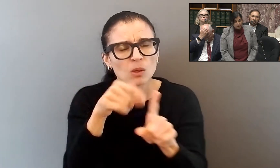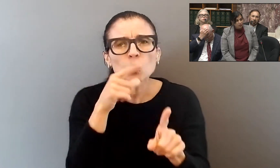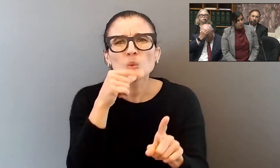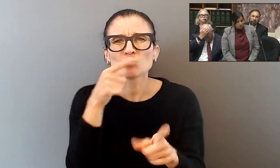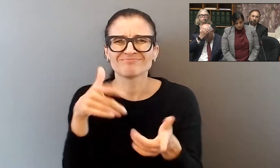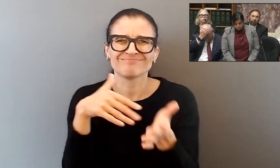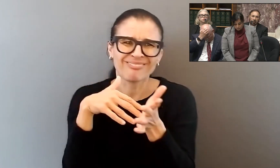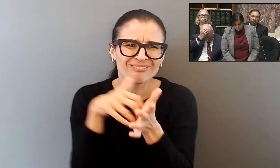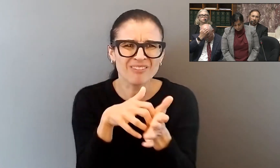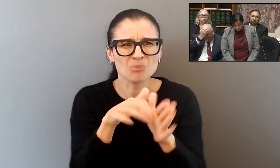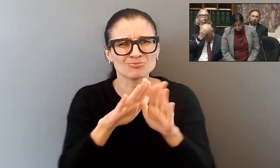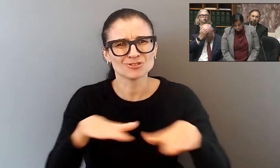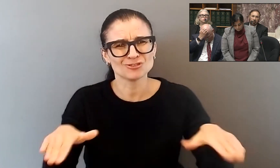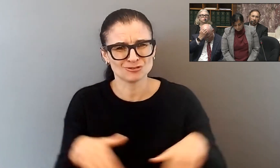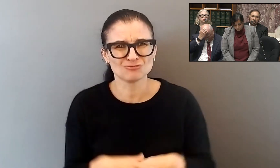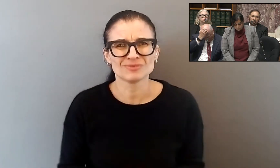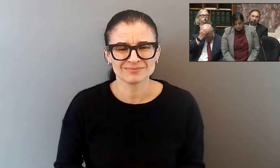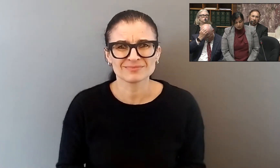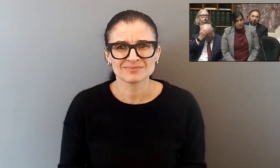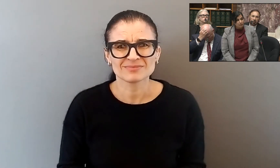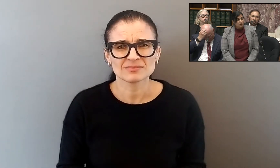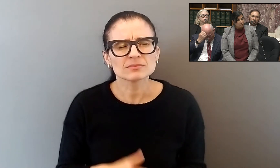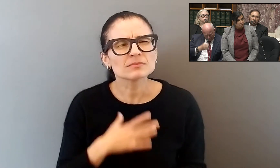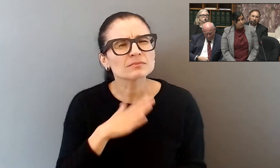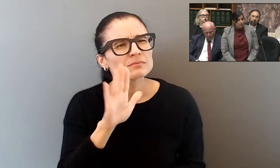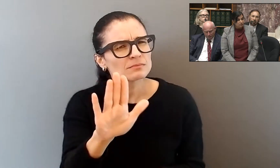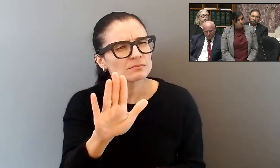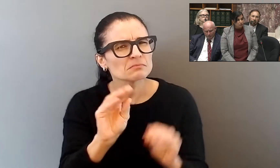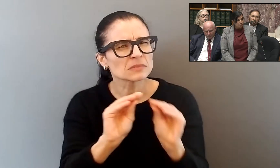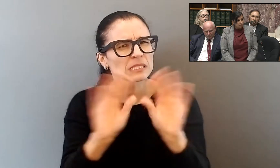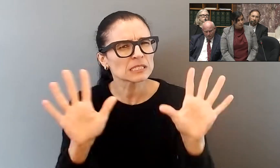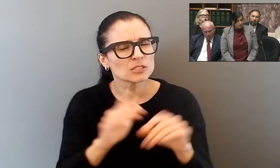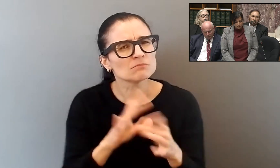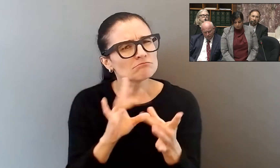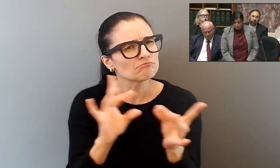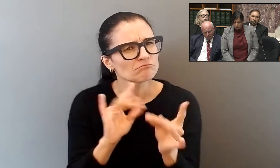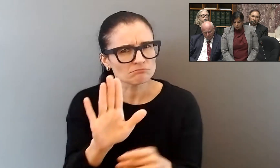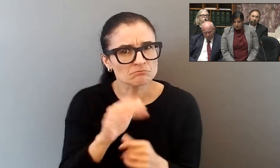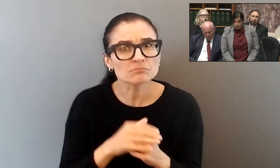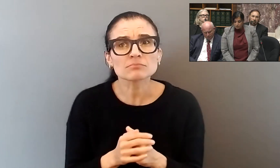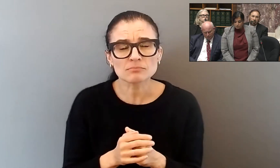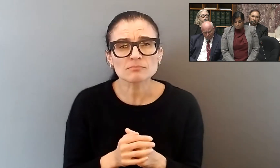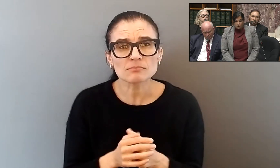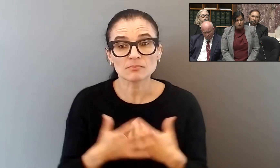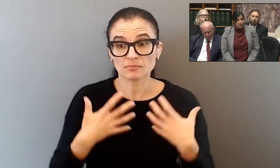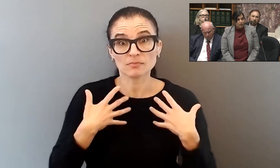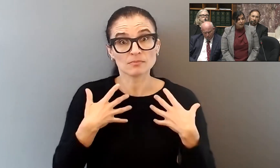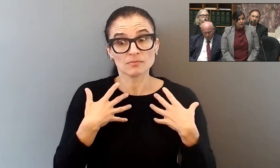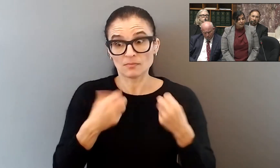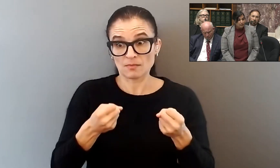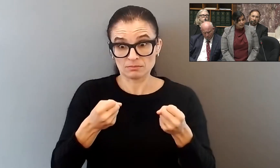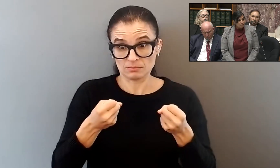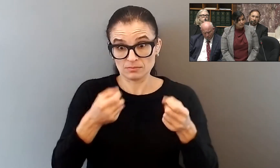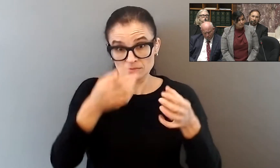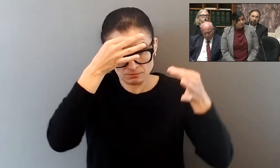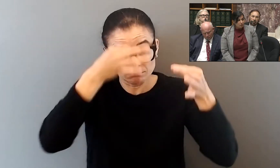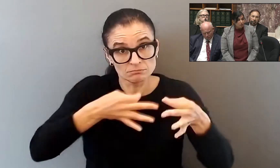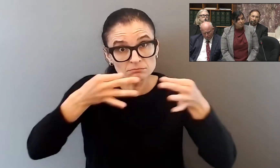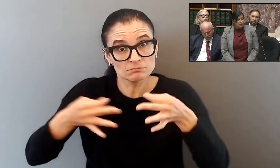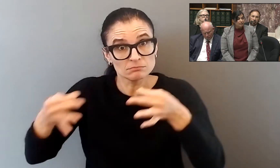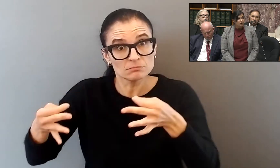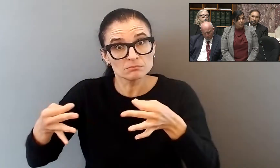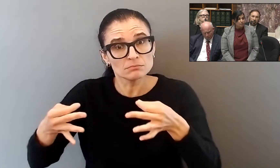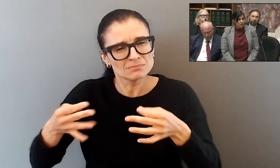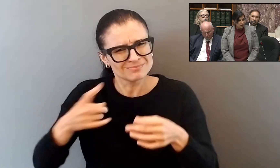Let me be clear about something. Health decisions, individual health decisions for kids